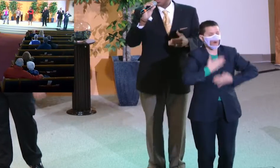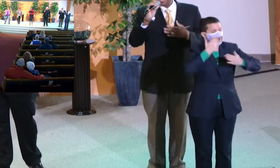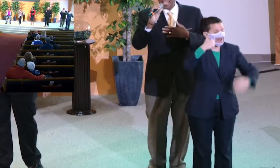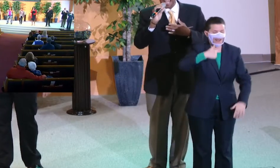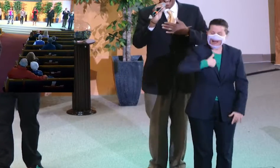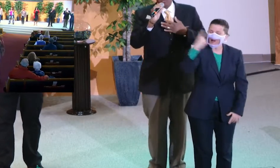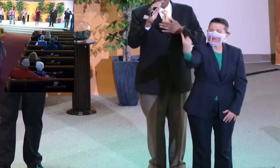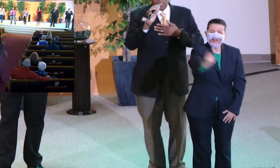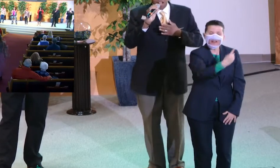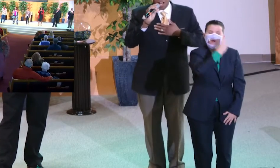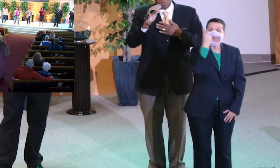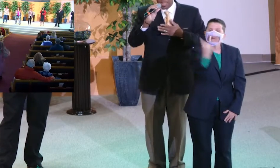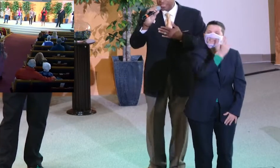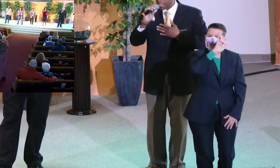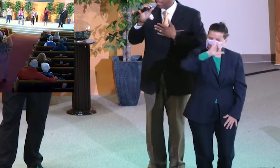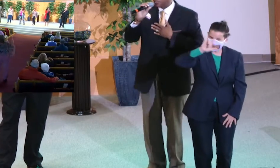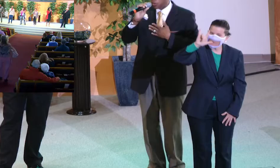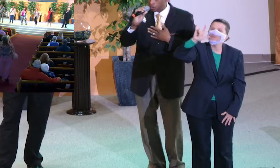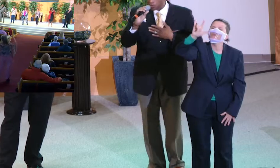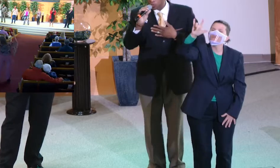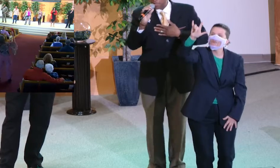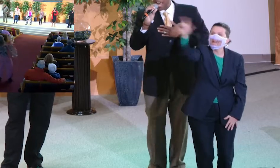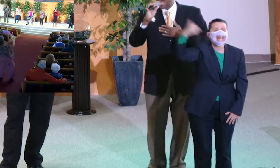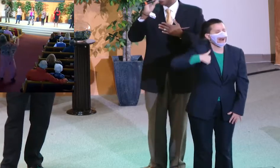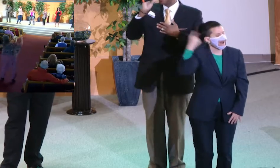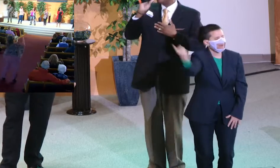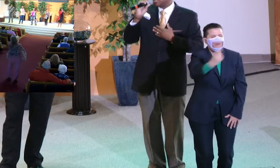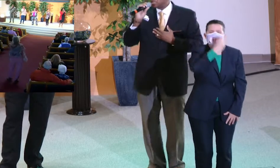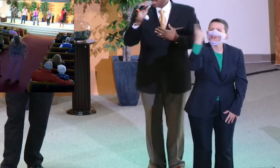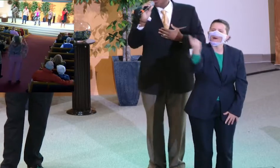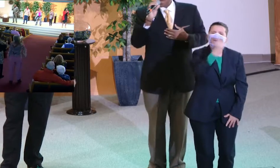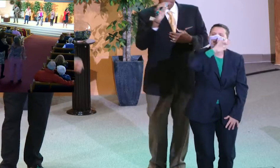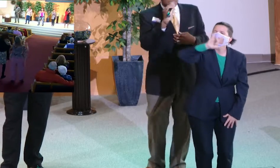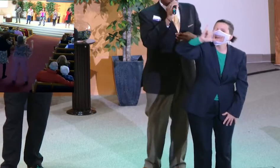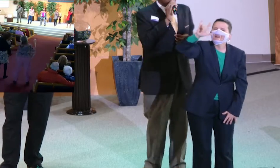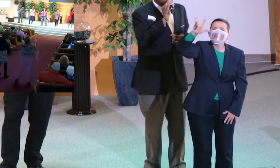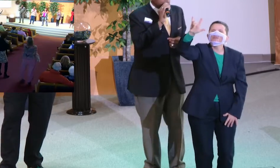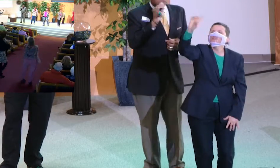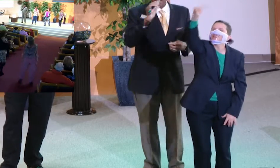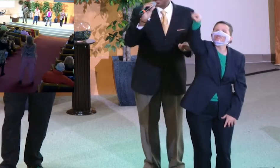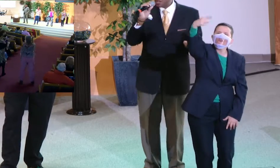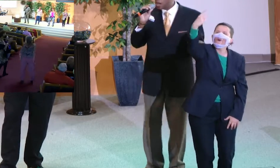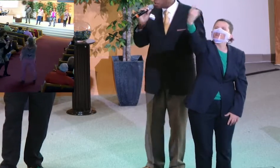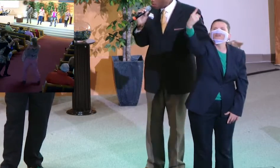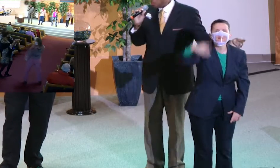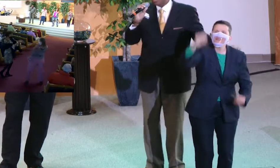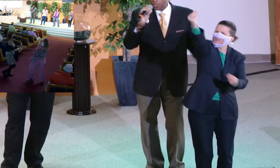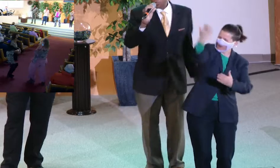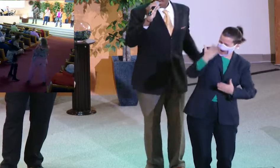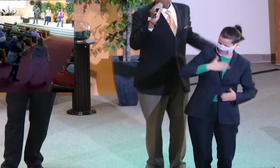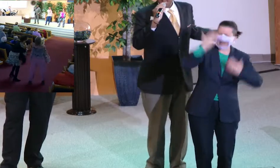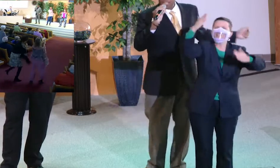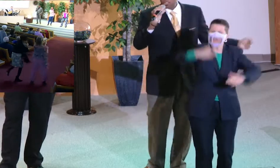joy, and I will always love you. I will always love you just for you.